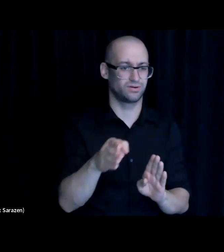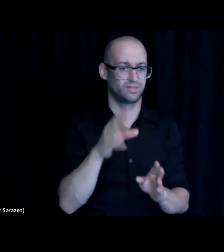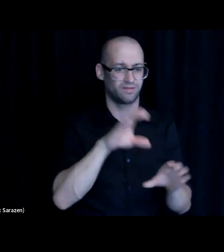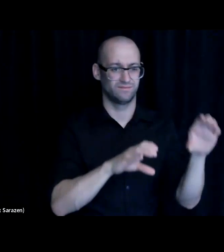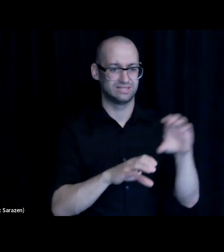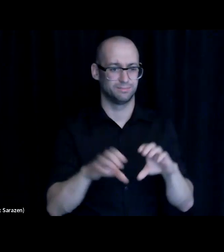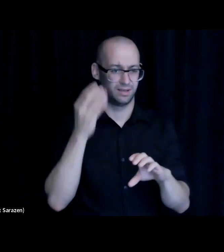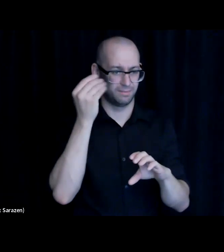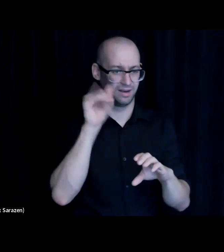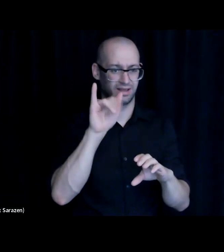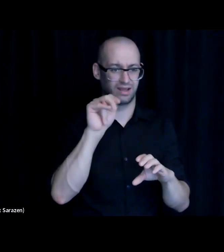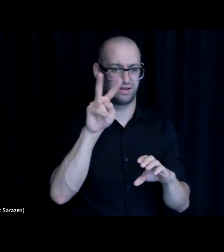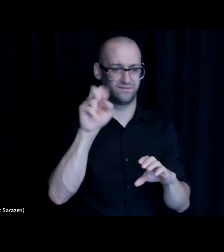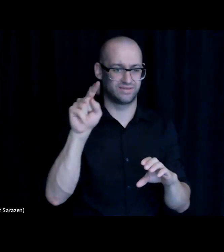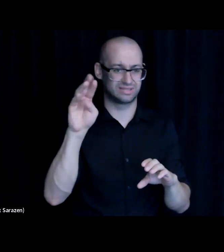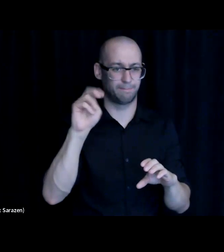think that,